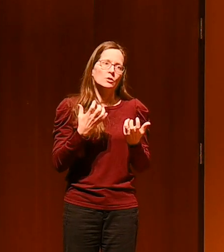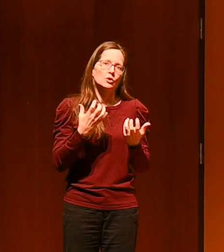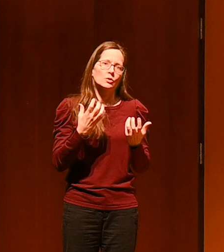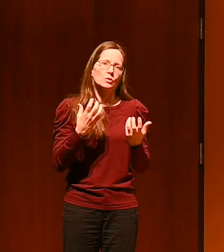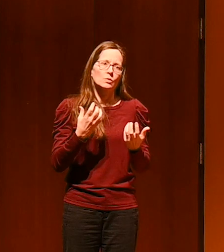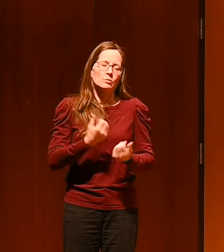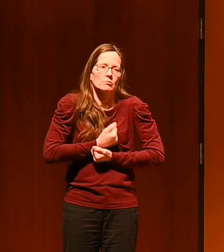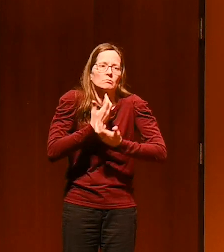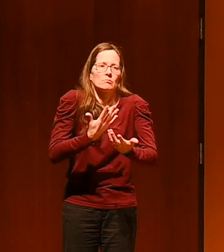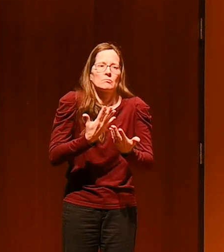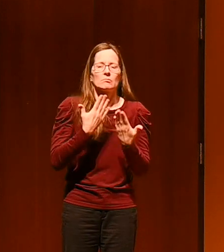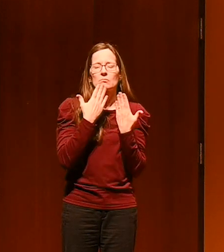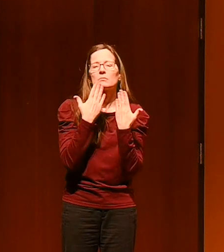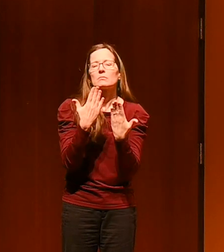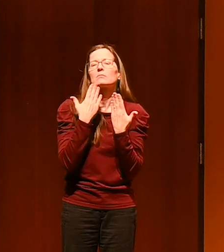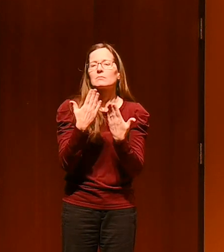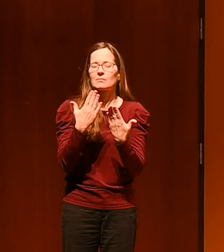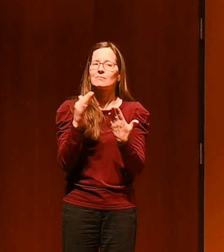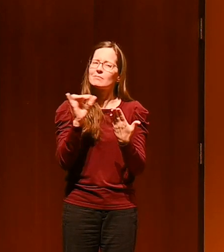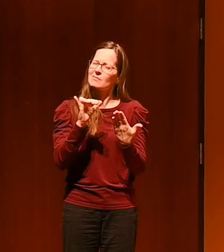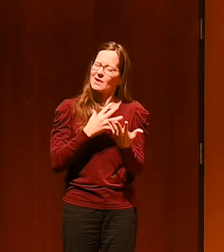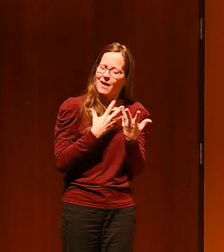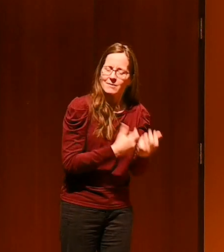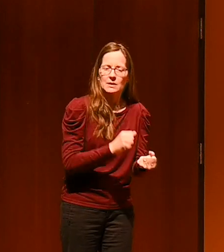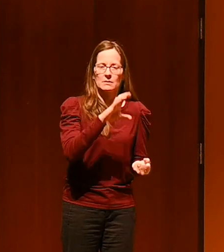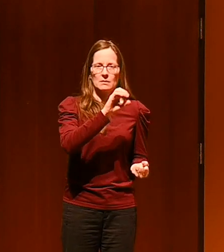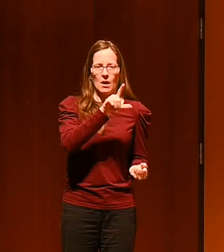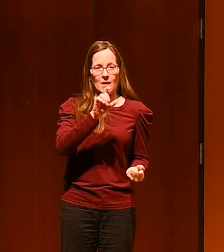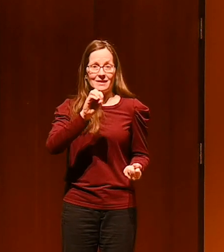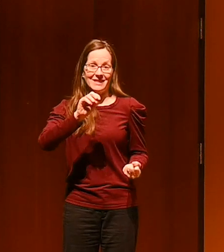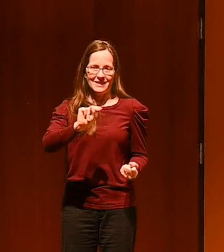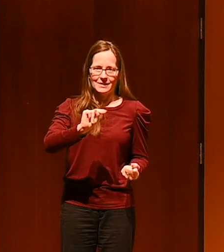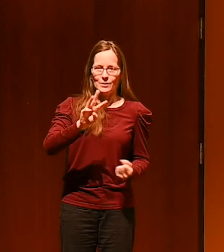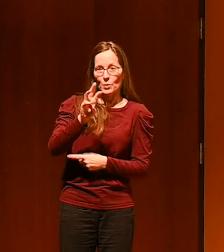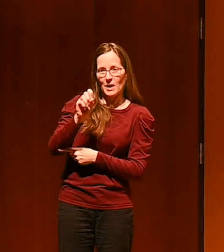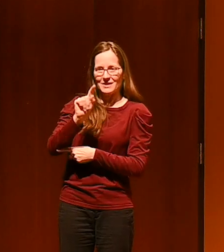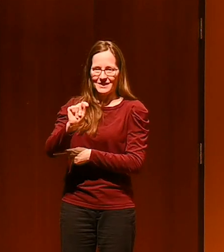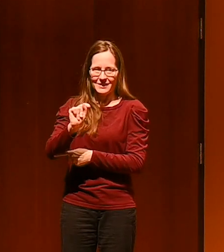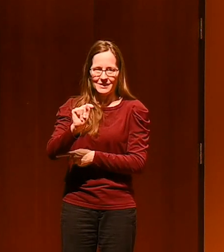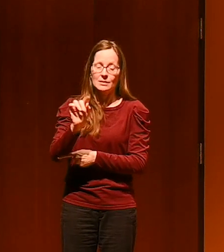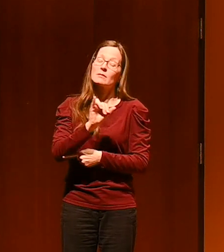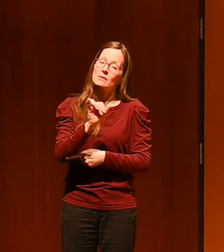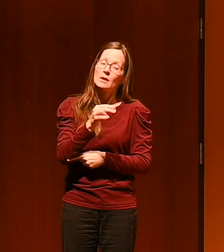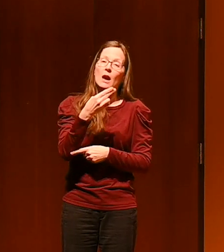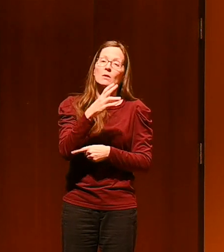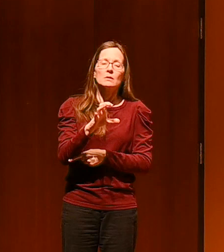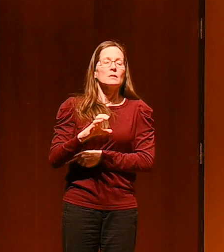and confidence in Colleen West and the Howard County Arts Council.